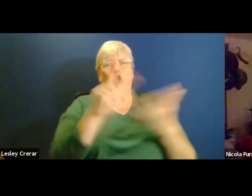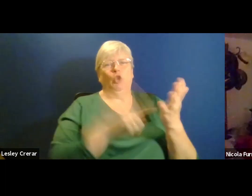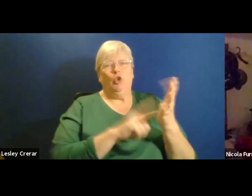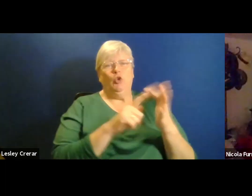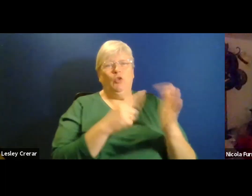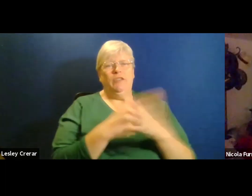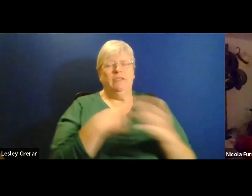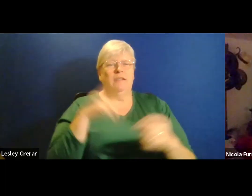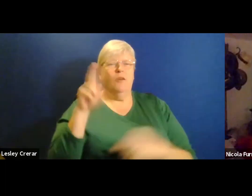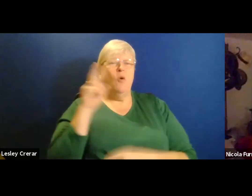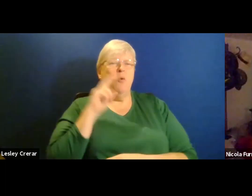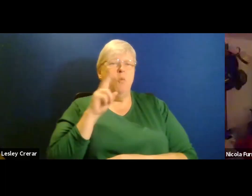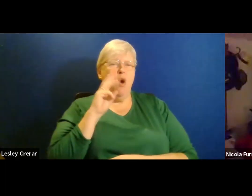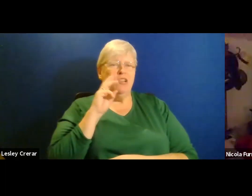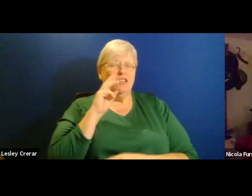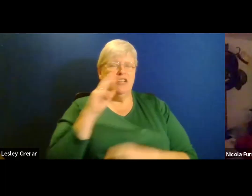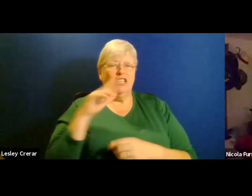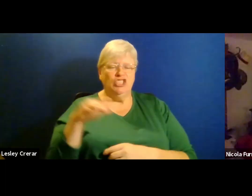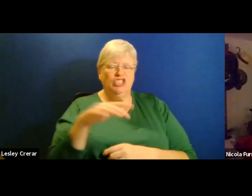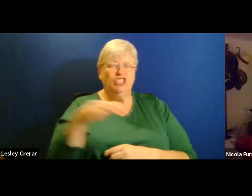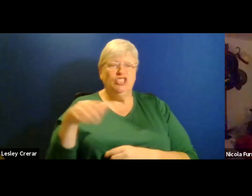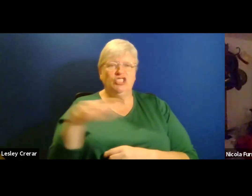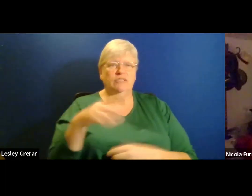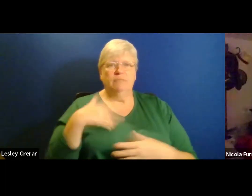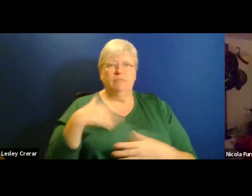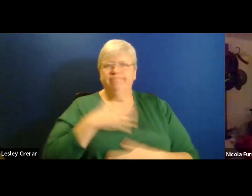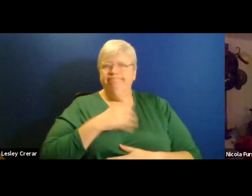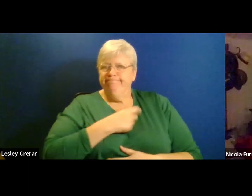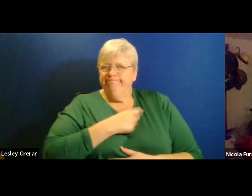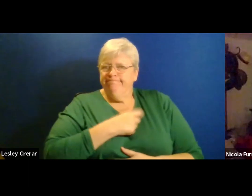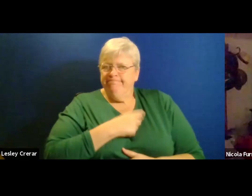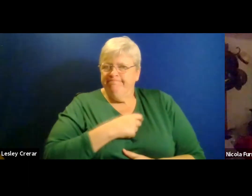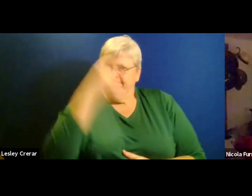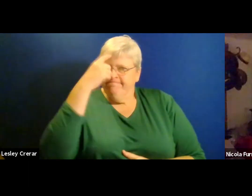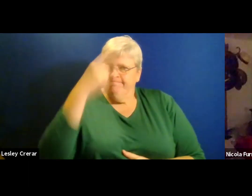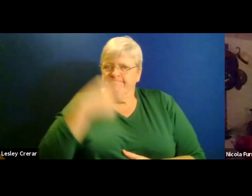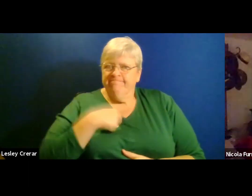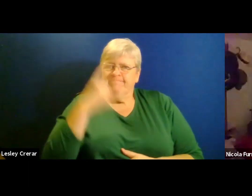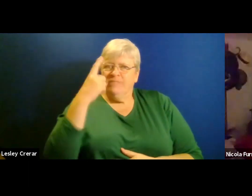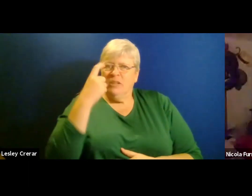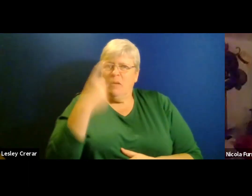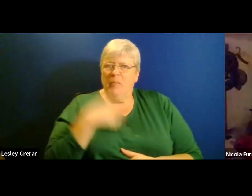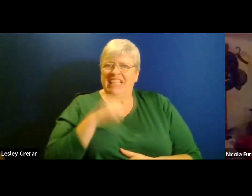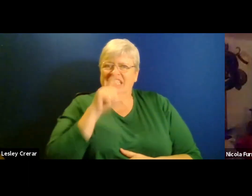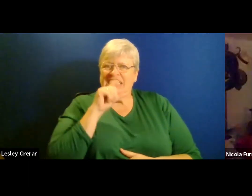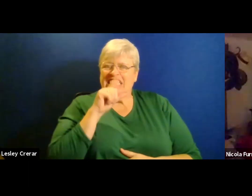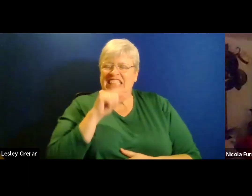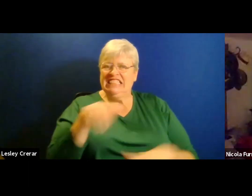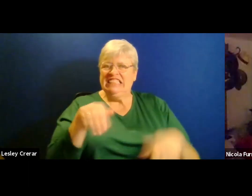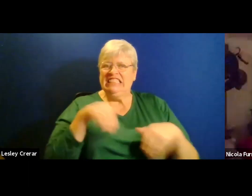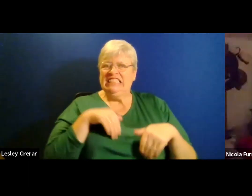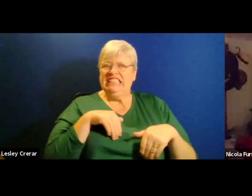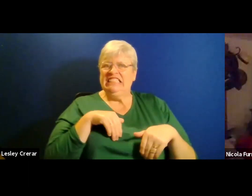water trickled doon. Still shacking, I thocht I micht chicken oot.